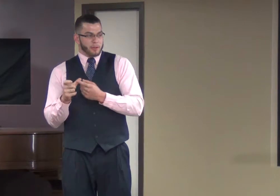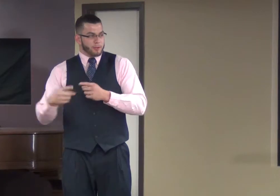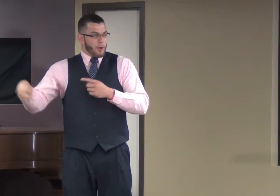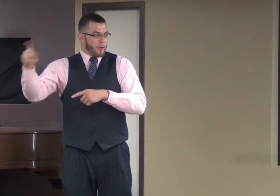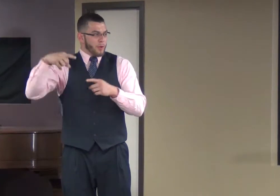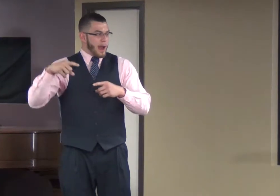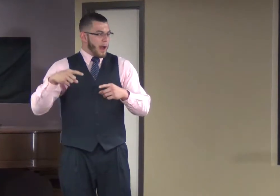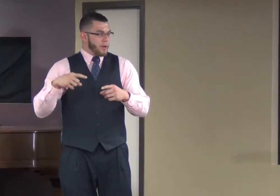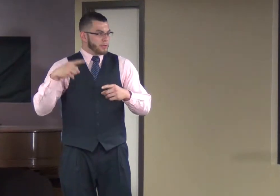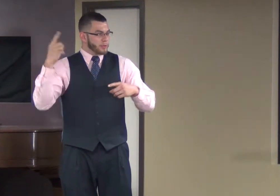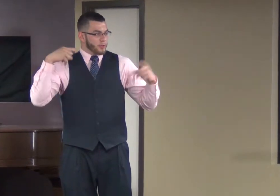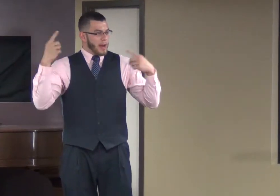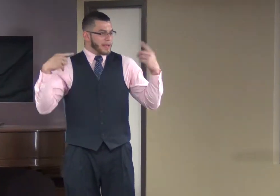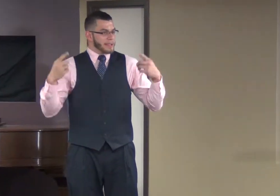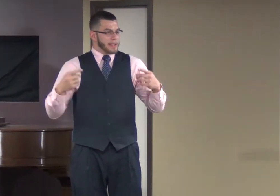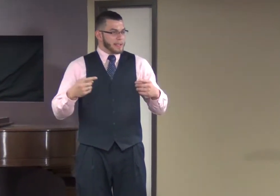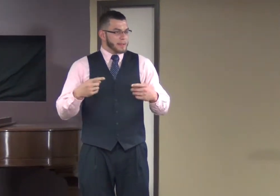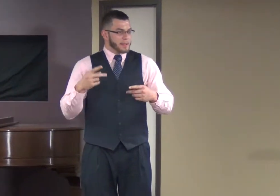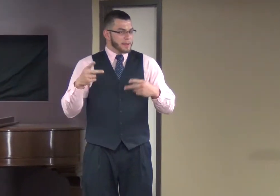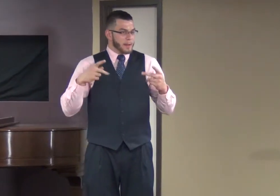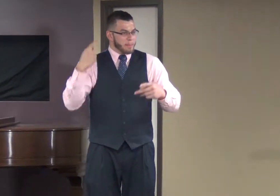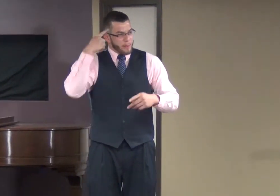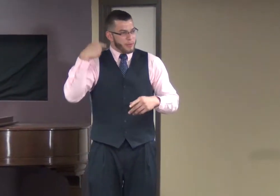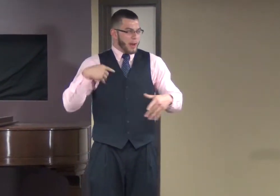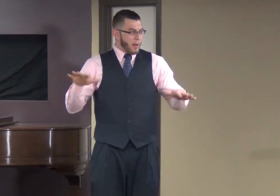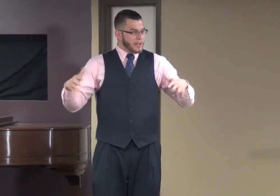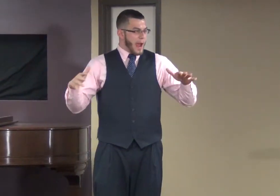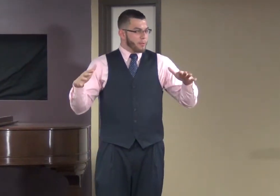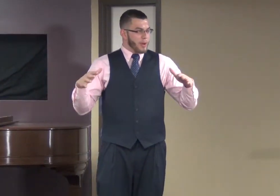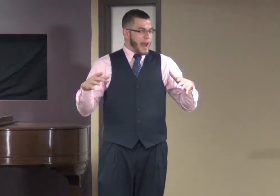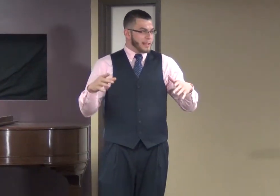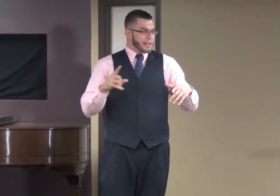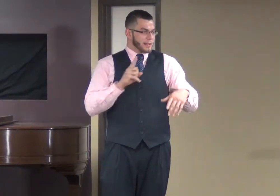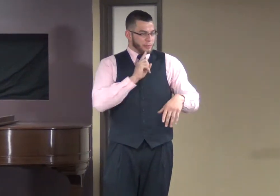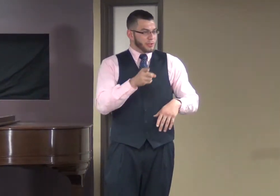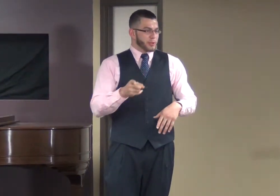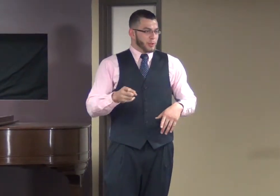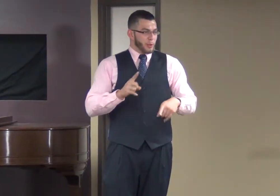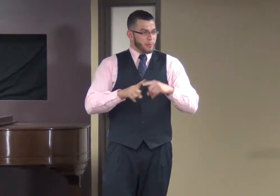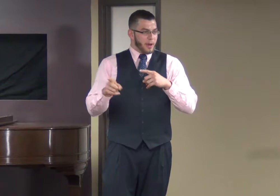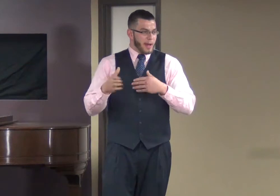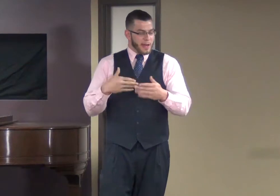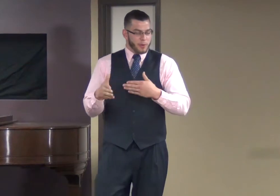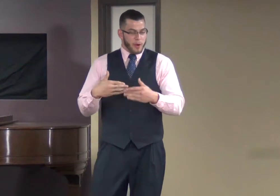run around crazy. People thought I was hyperactive. It's true, but anyway.